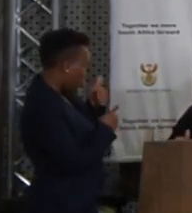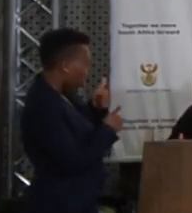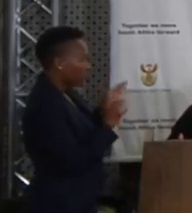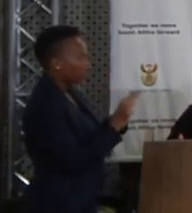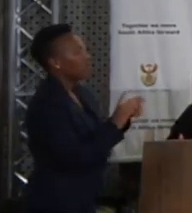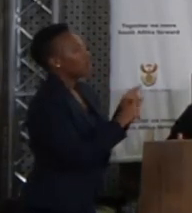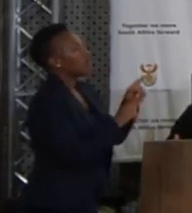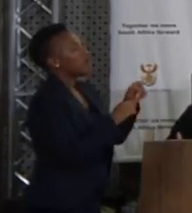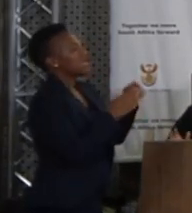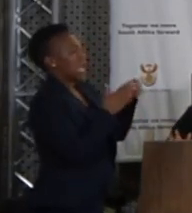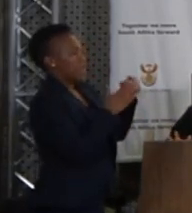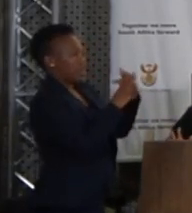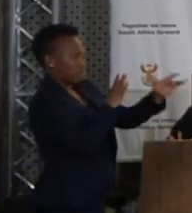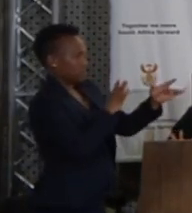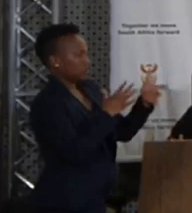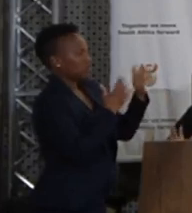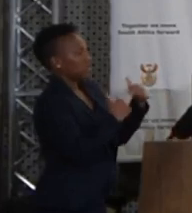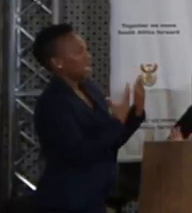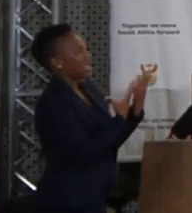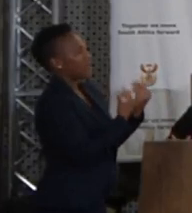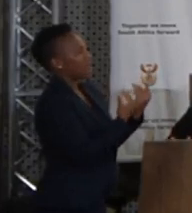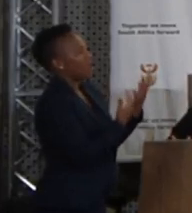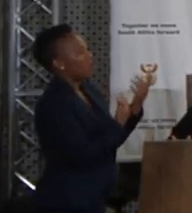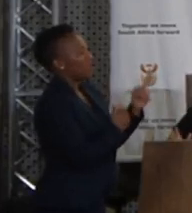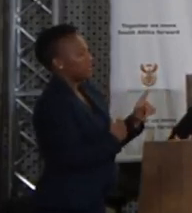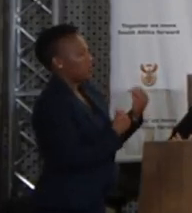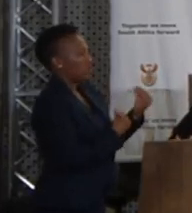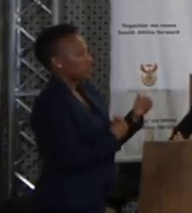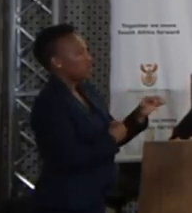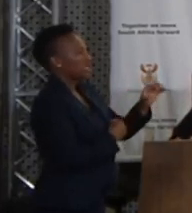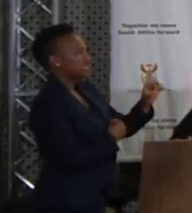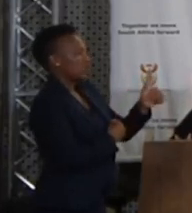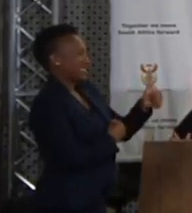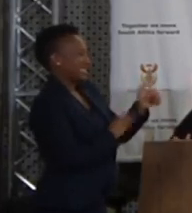So it's that email address, and then the number on WhatsApp, which is